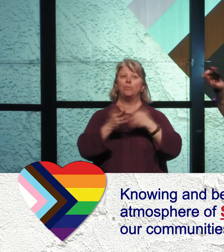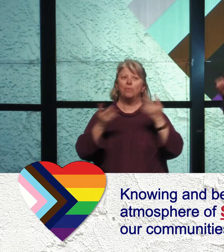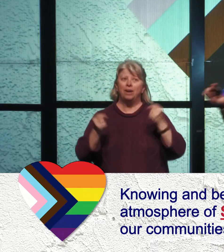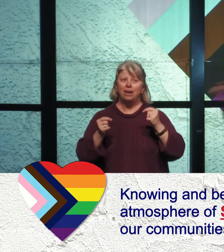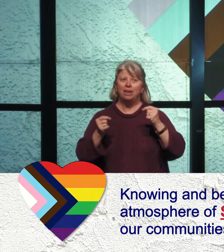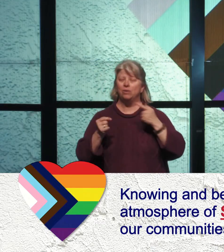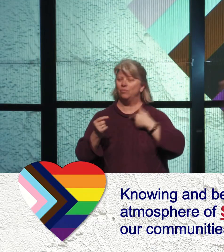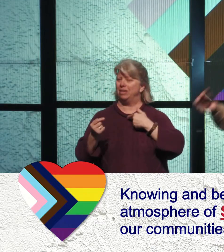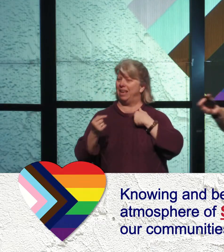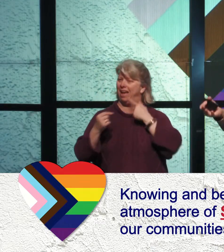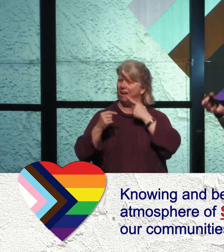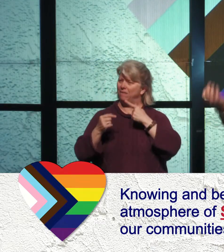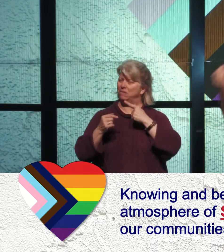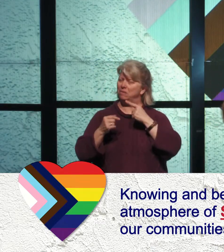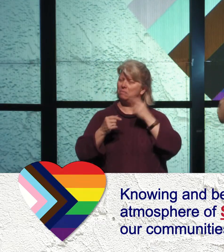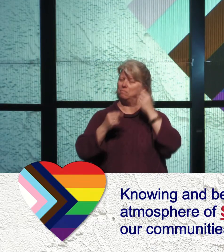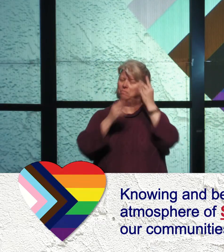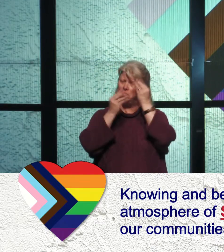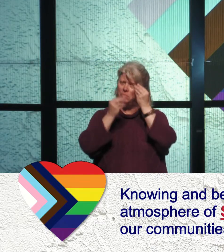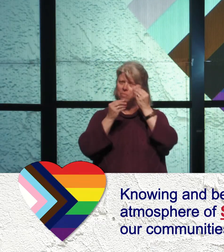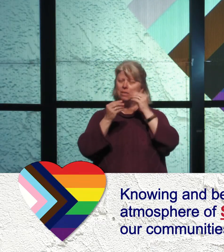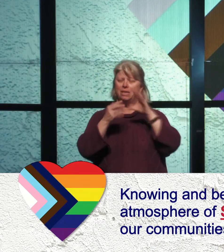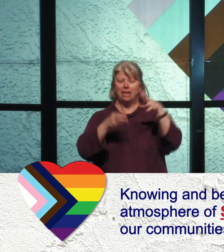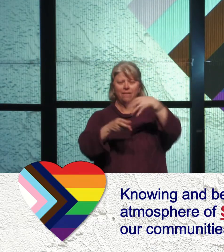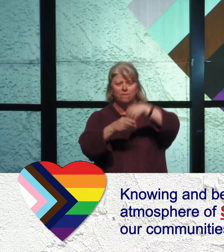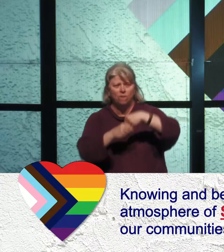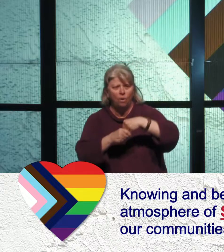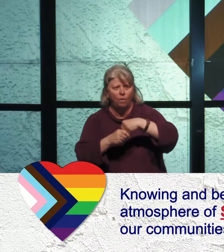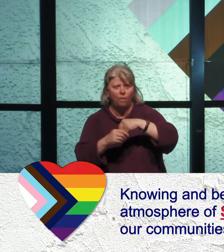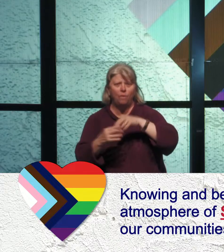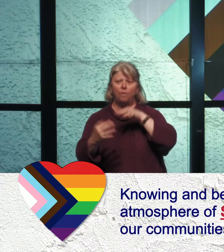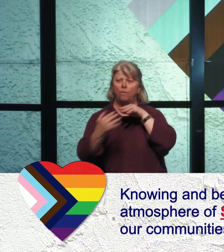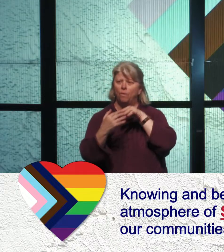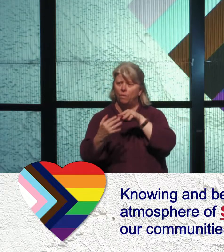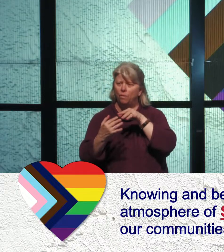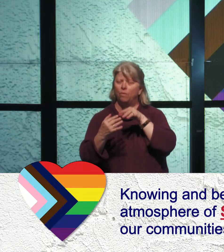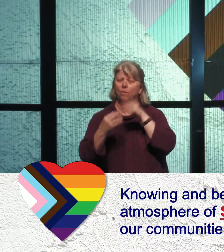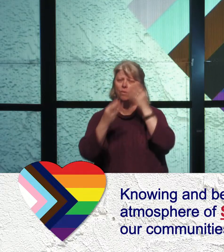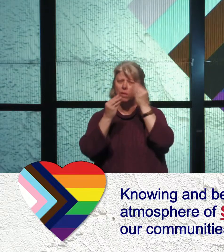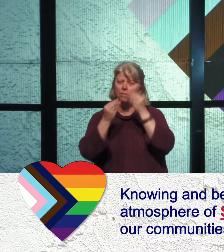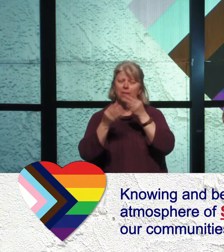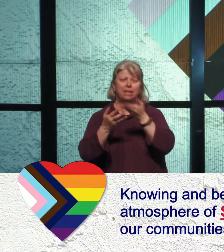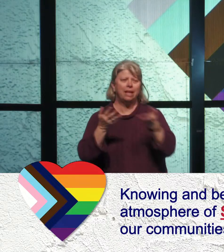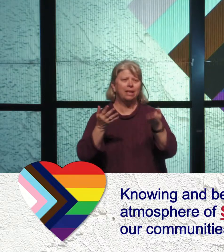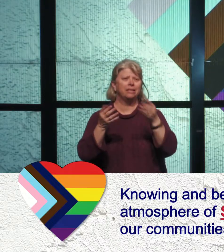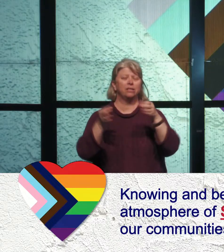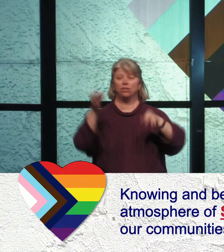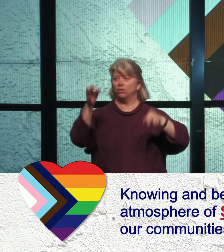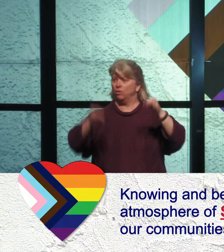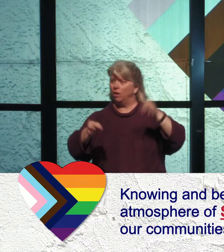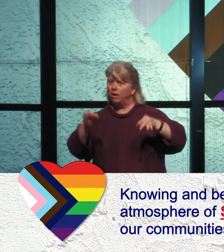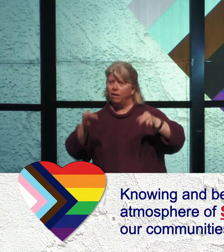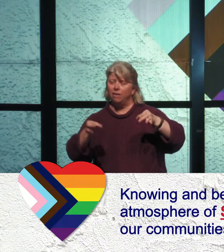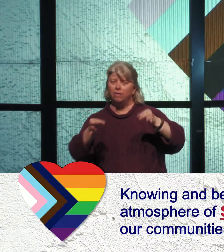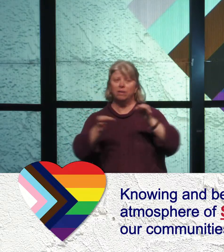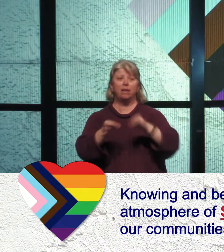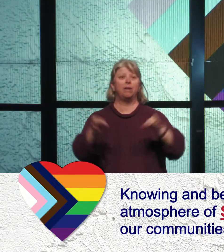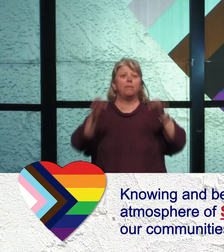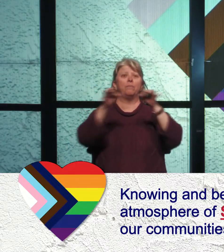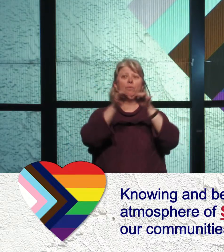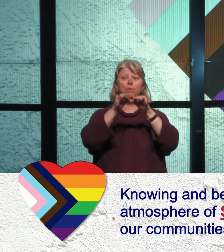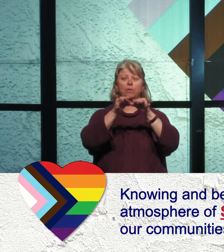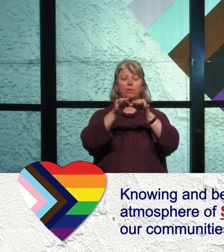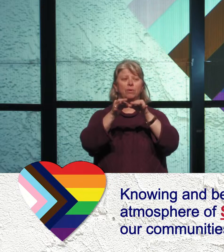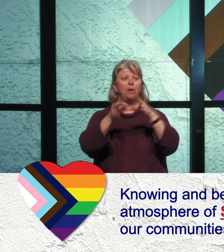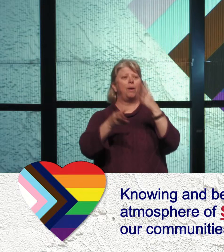hold tension as a community that's engaged in what we believe are things that are just and important